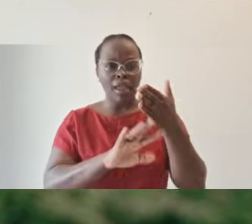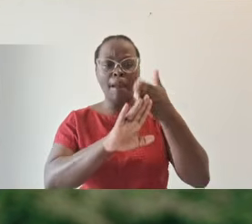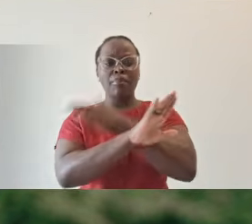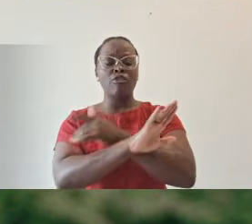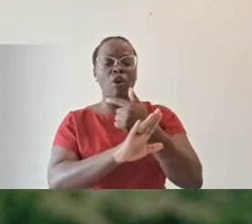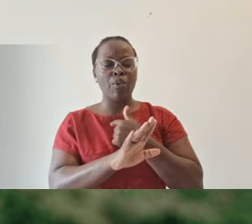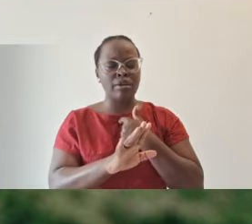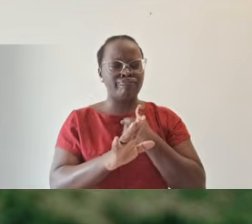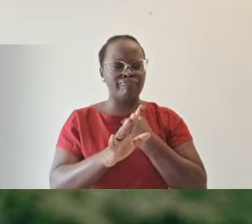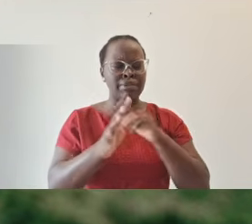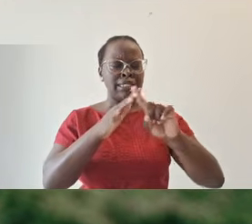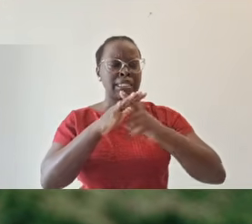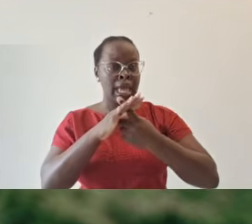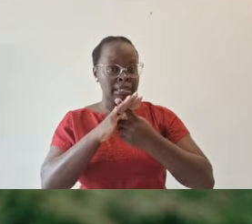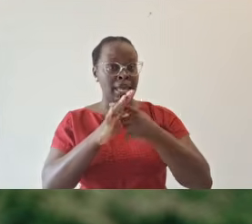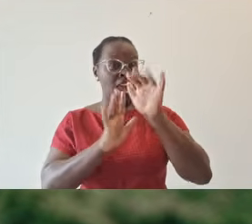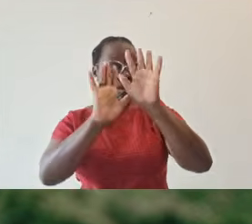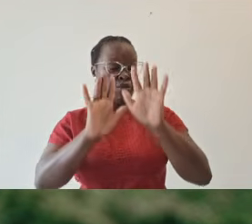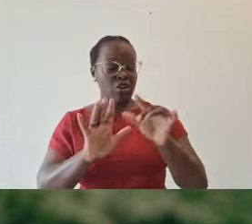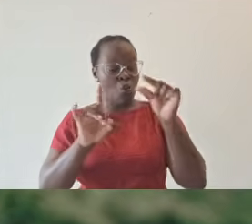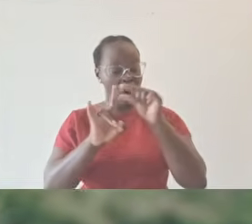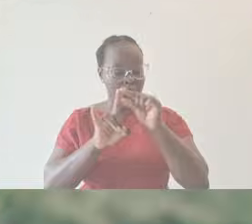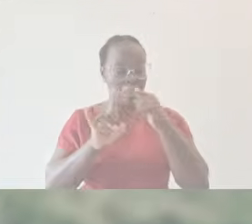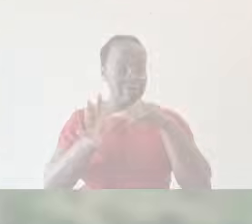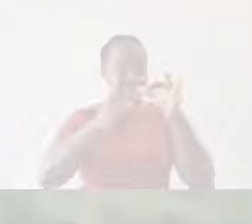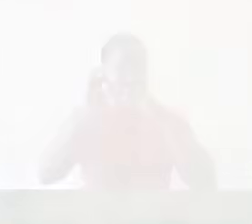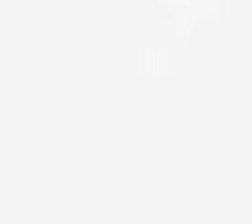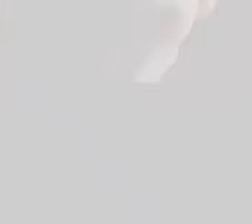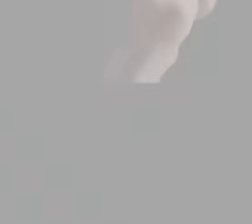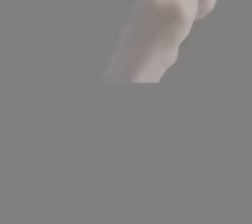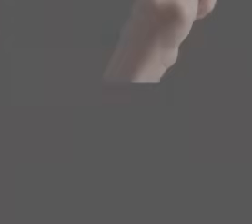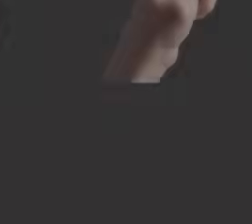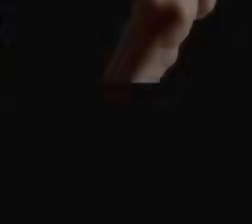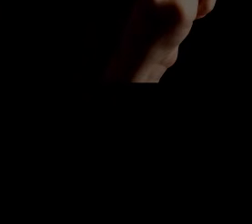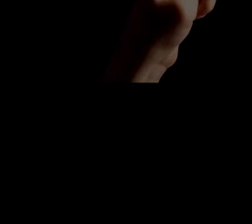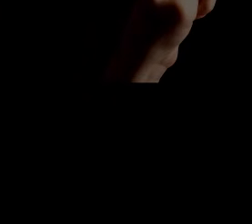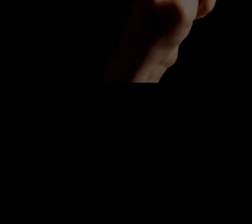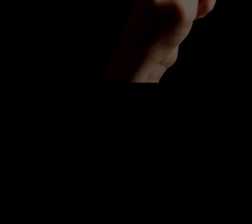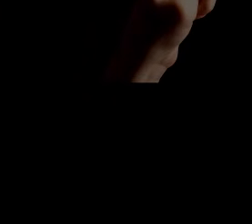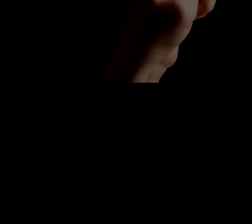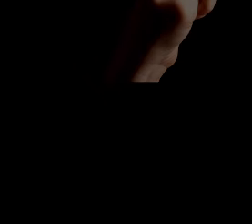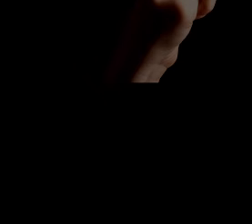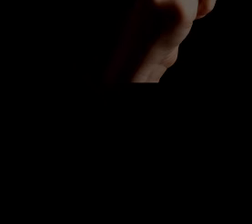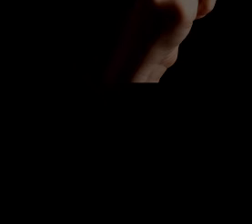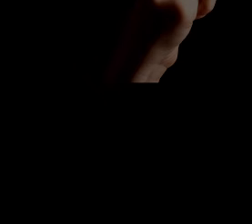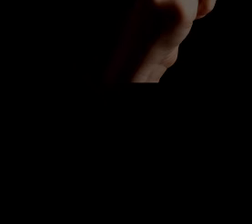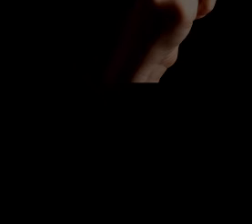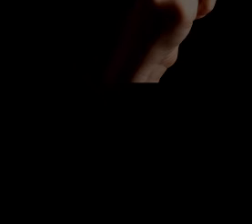we go on, here are some key terms that you'll actually hear throughout this episode. The first one is Kenyan Sign